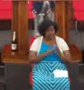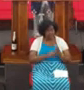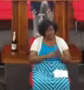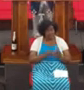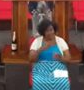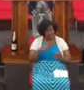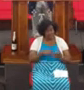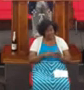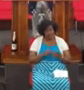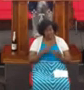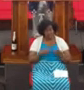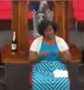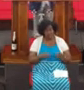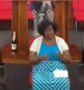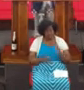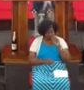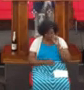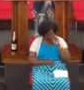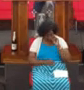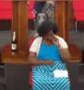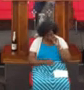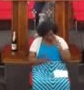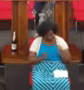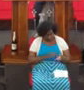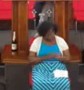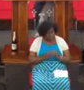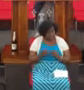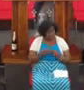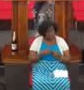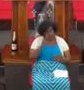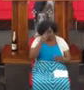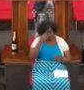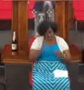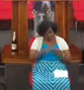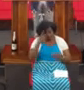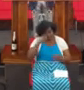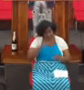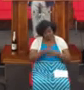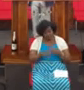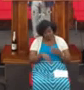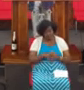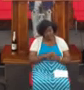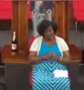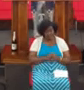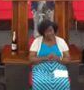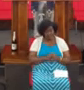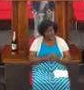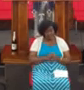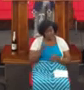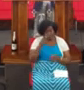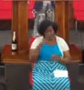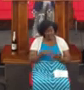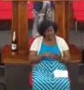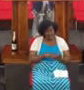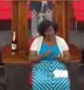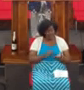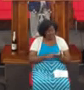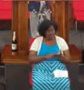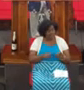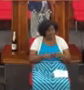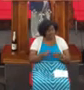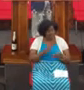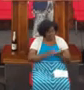this passage. First and foremost, Jesus has a concern for all. Watch this. Sometimes, if we read this,